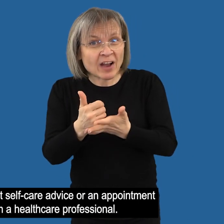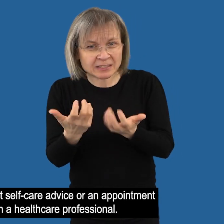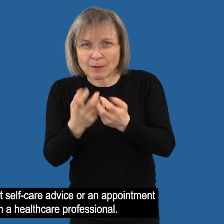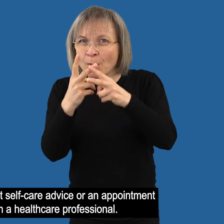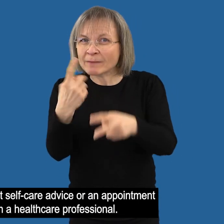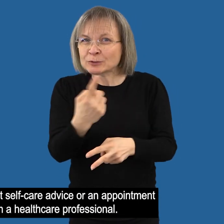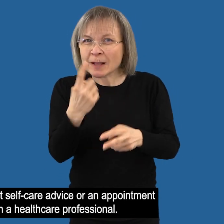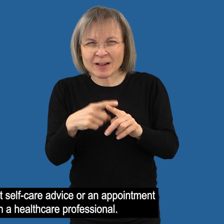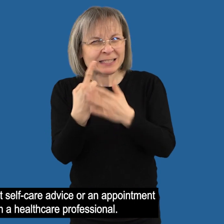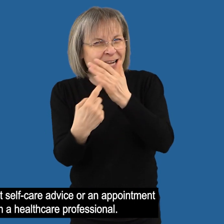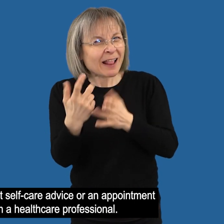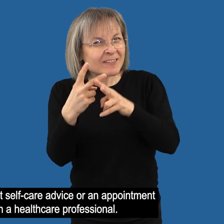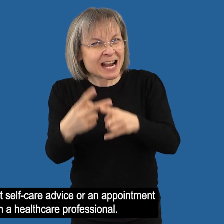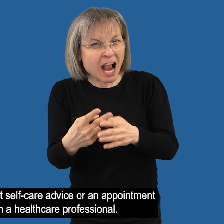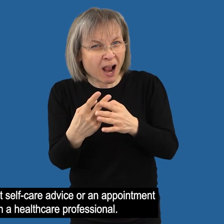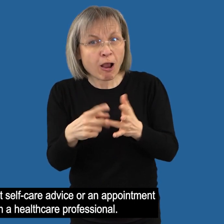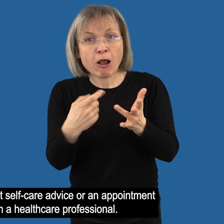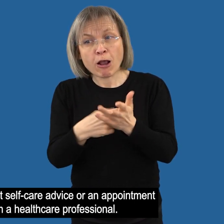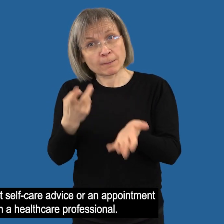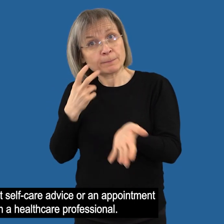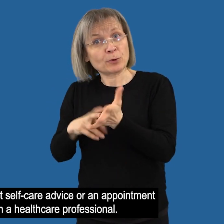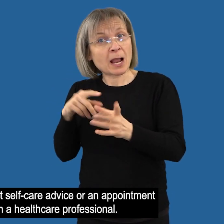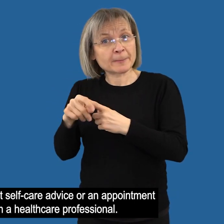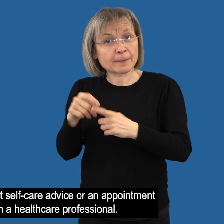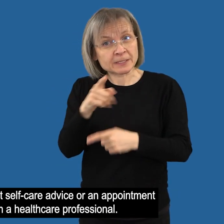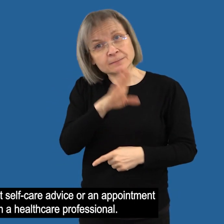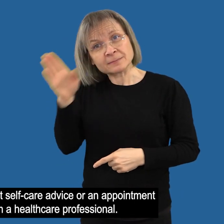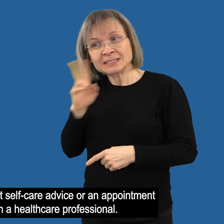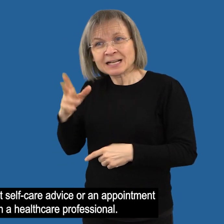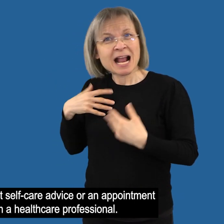You may get self-care advice or an appointment with a healthcare professional.